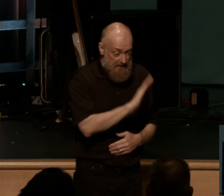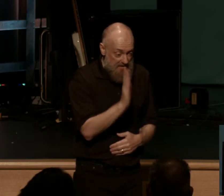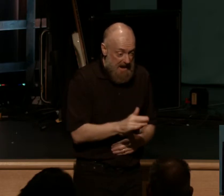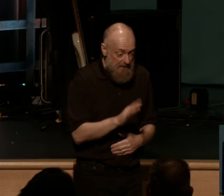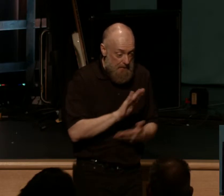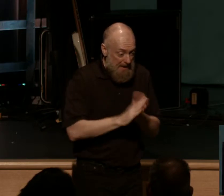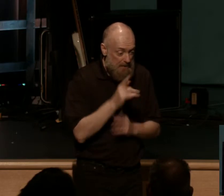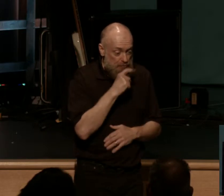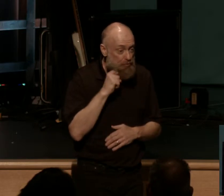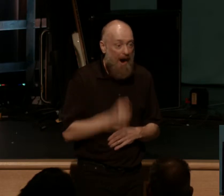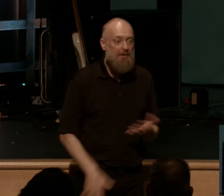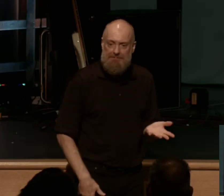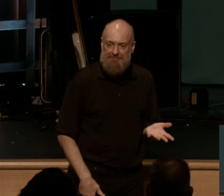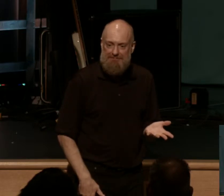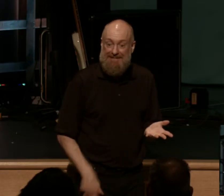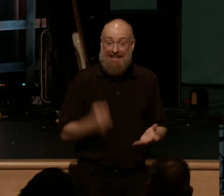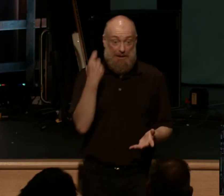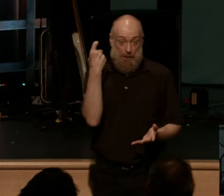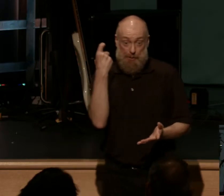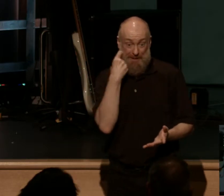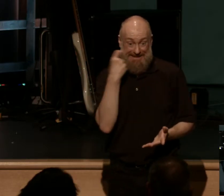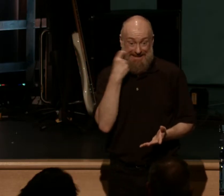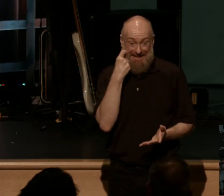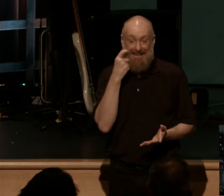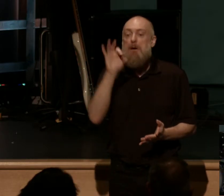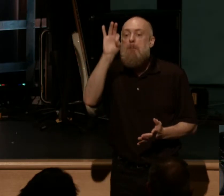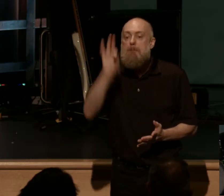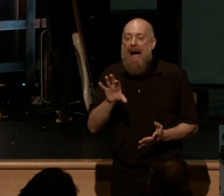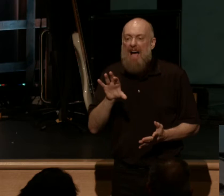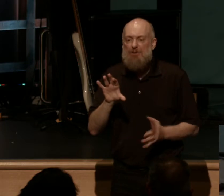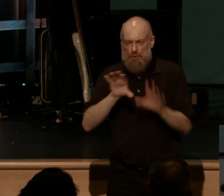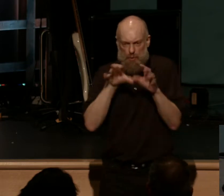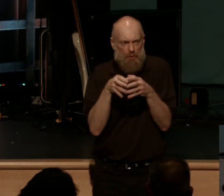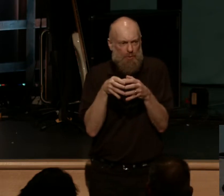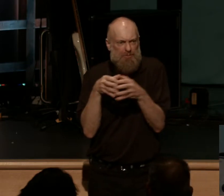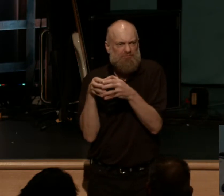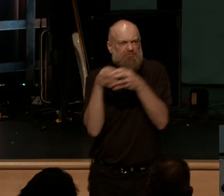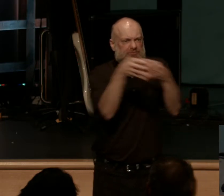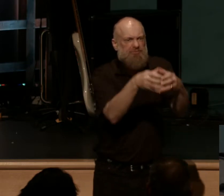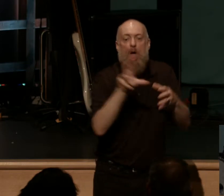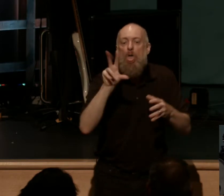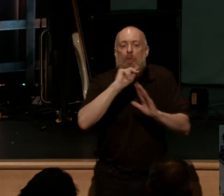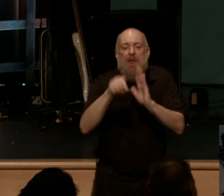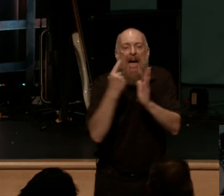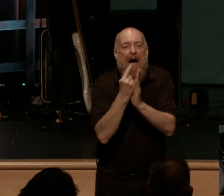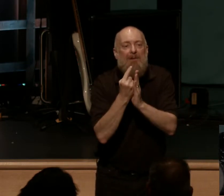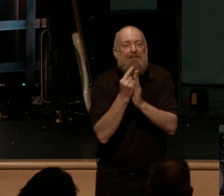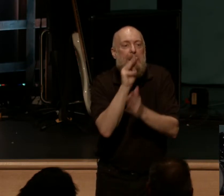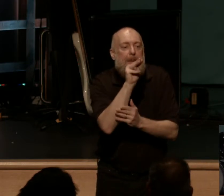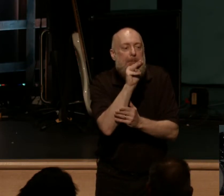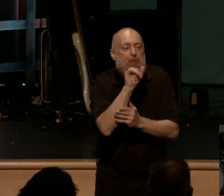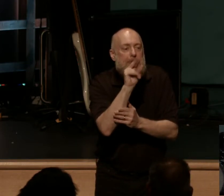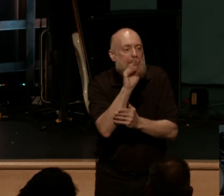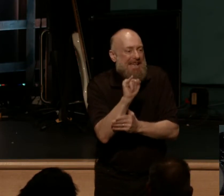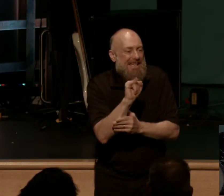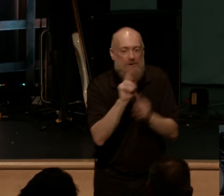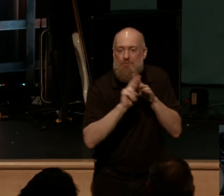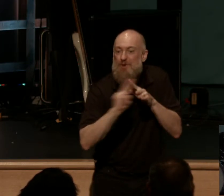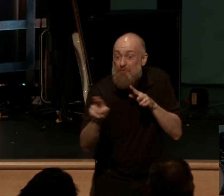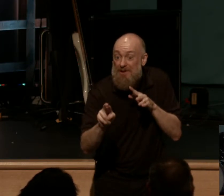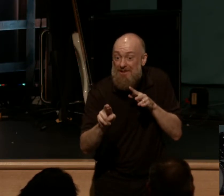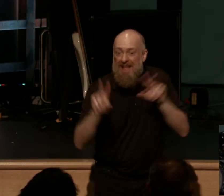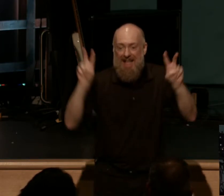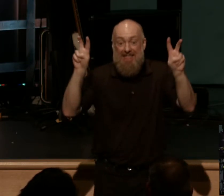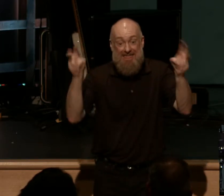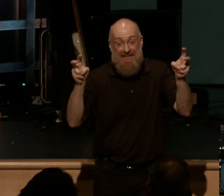run dry. This past week, our pastors and directors were able to get away for about 30 hours on a little mini retreat. And the theme